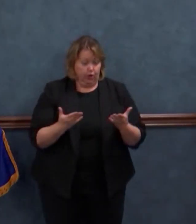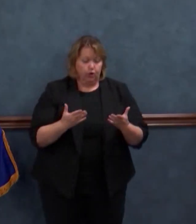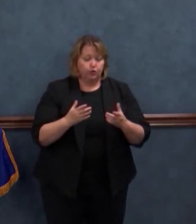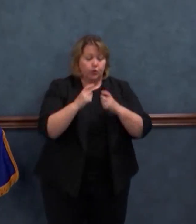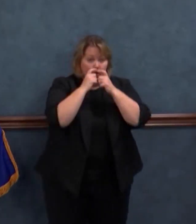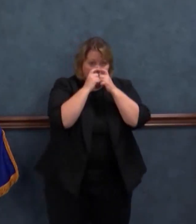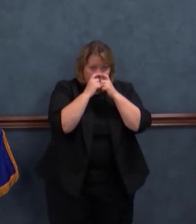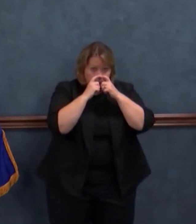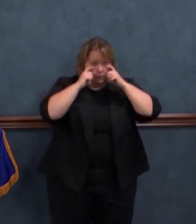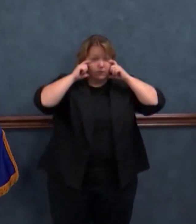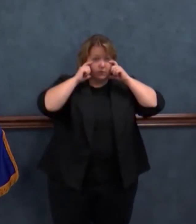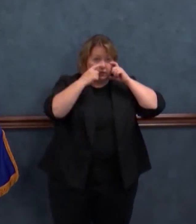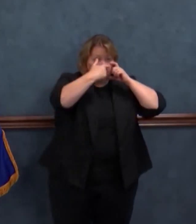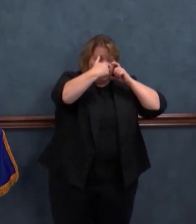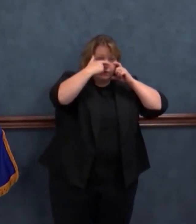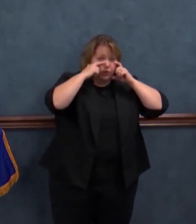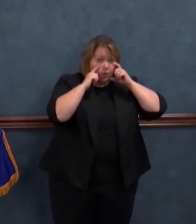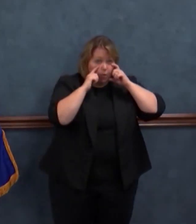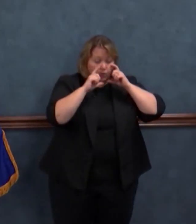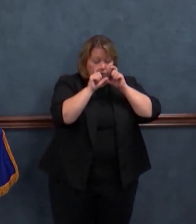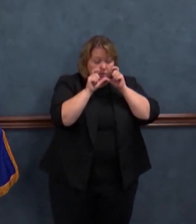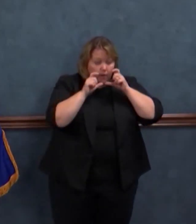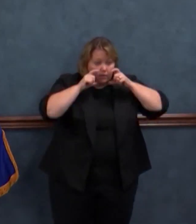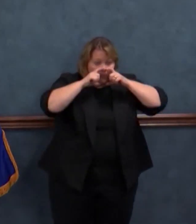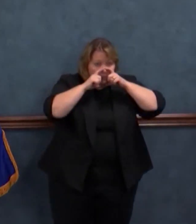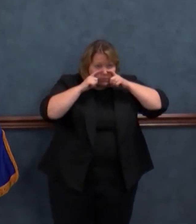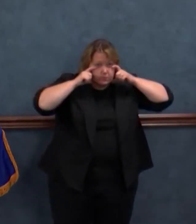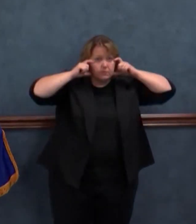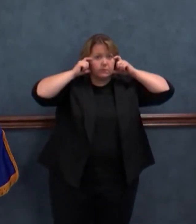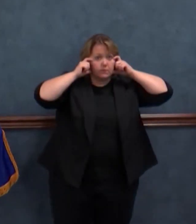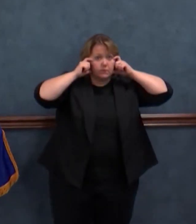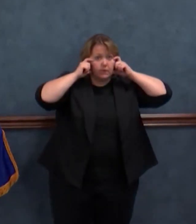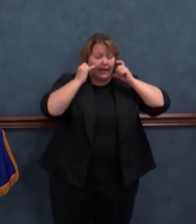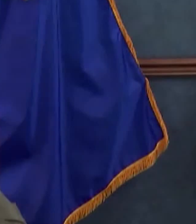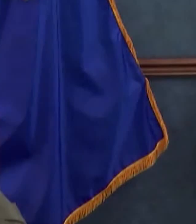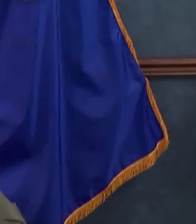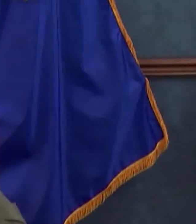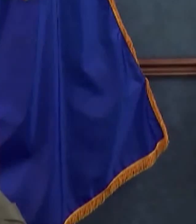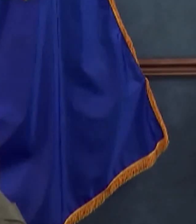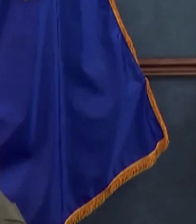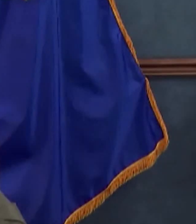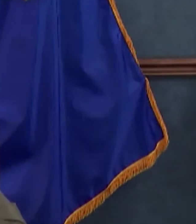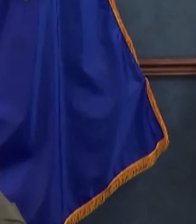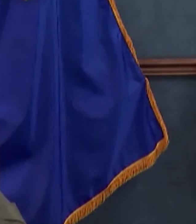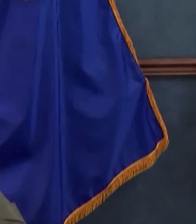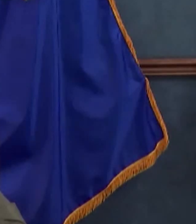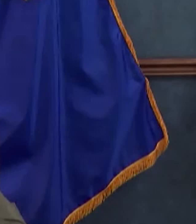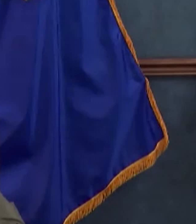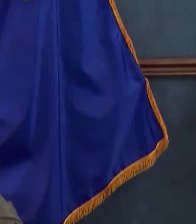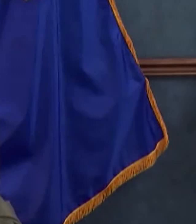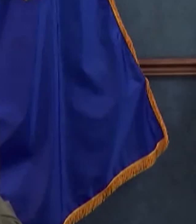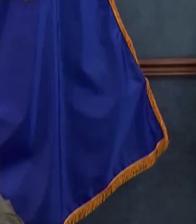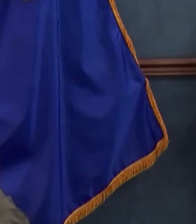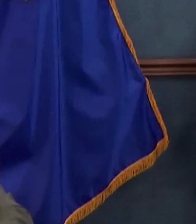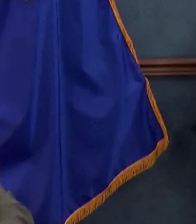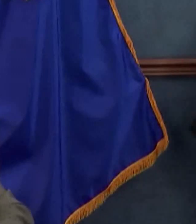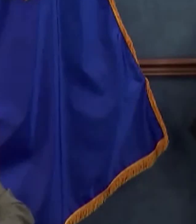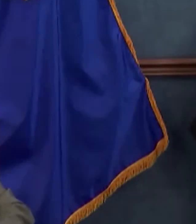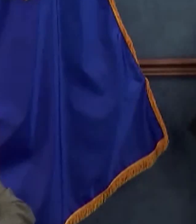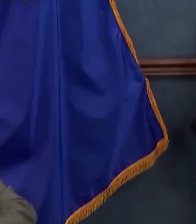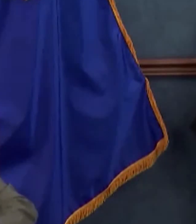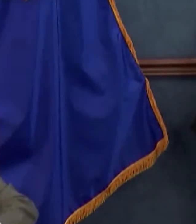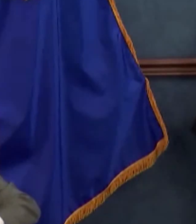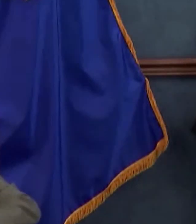their nose and mouth with a mask or face covering when in public space. This is a mandate, so